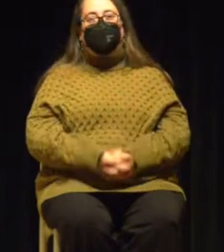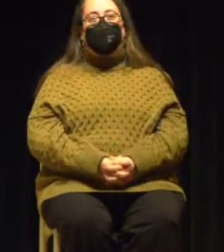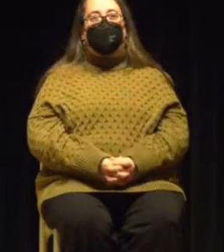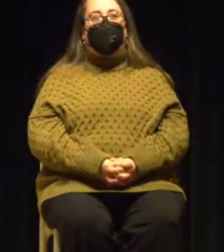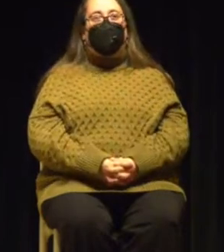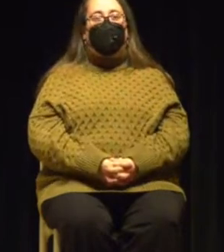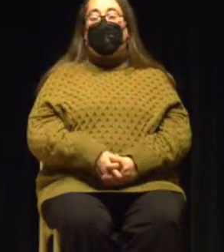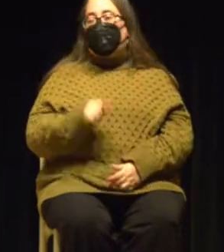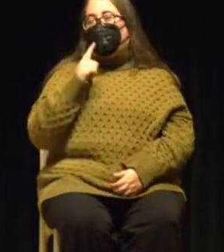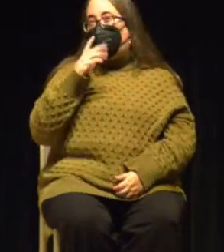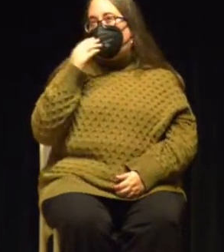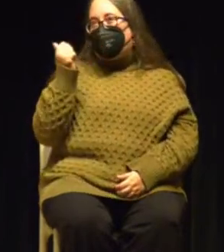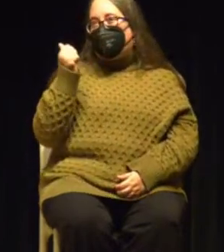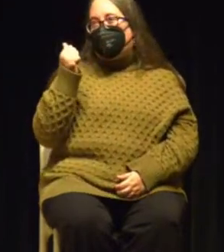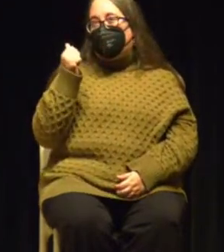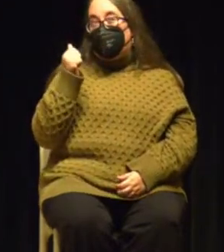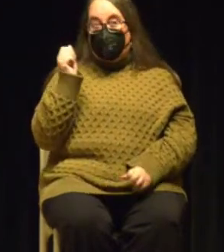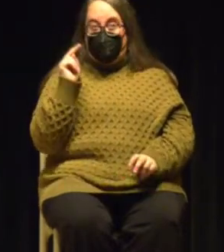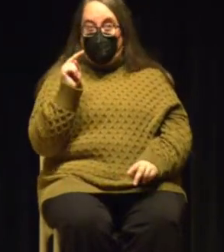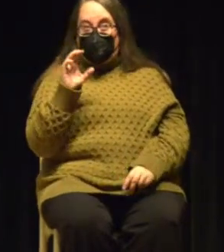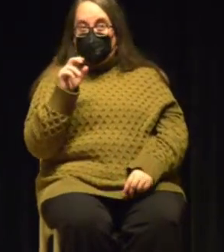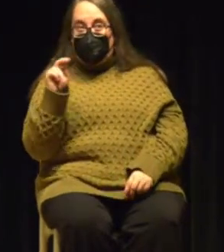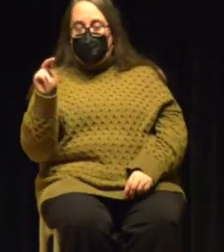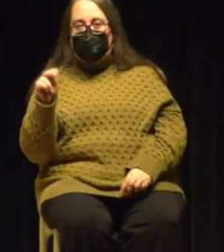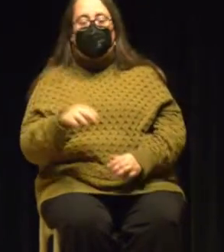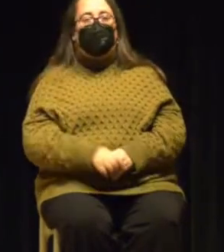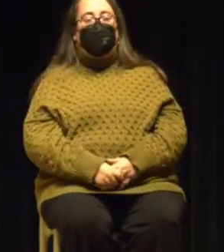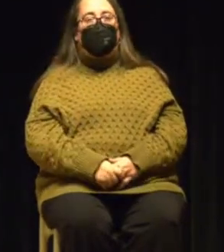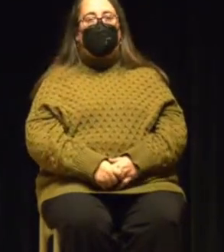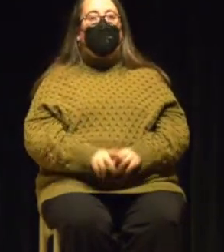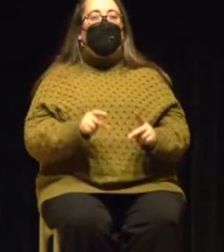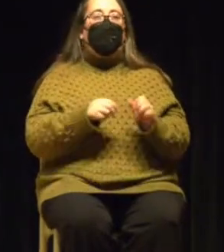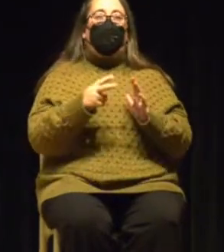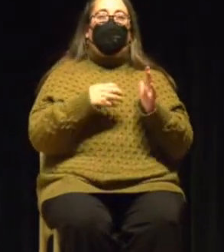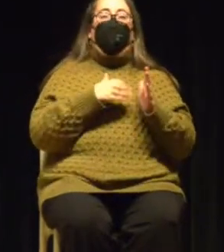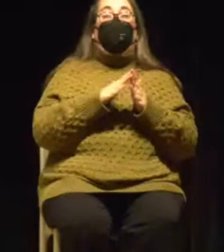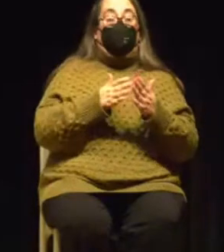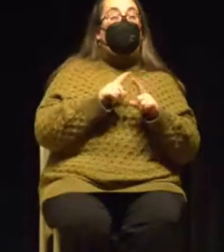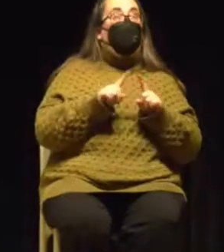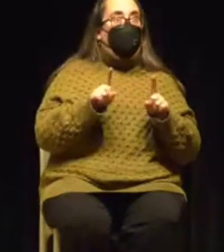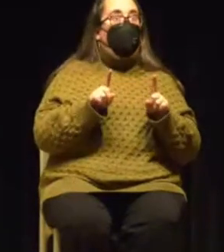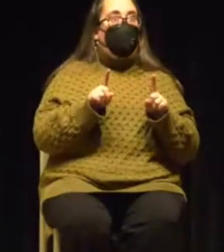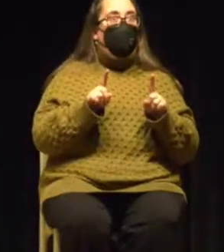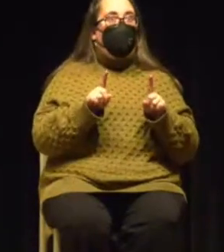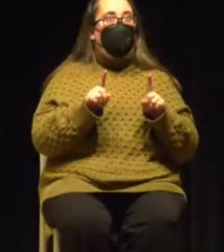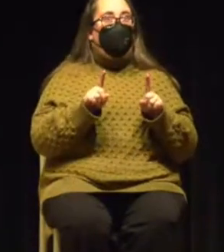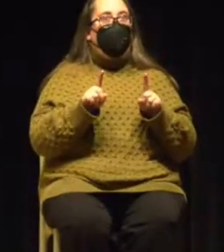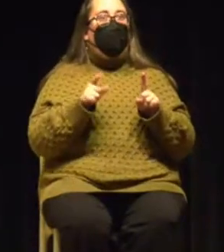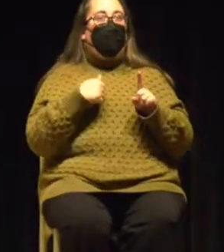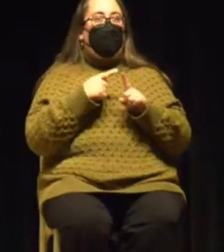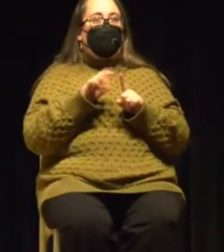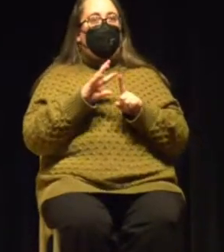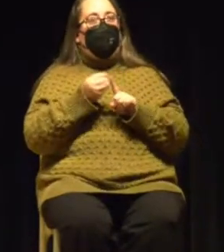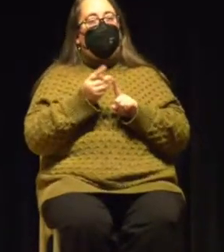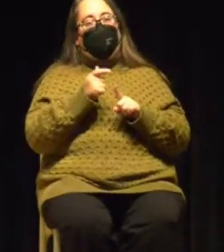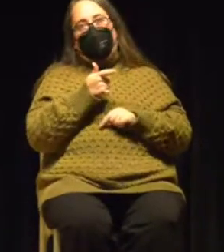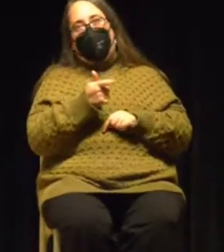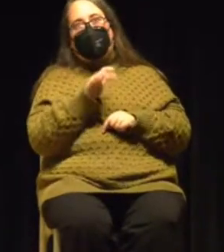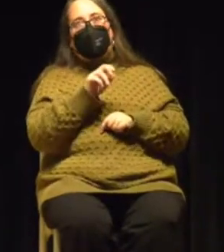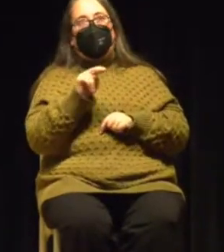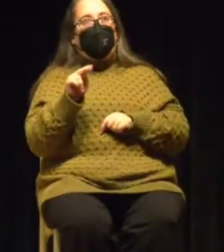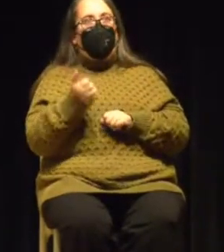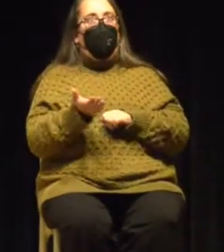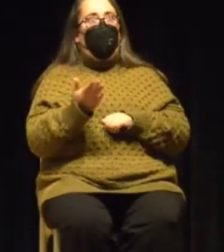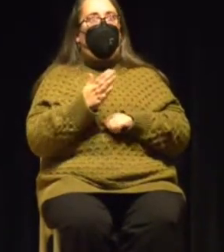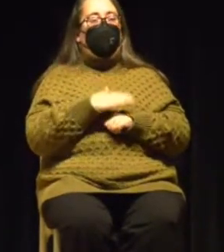It's really for the best. Do they watch CNN, though? Do they watch CNN? No one will read my books, but if I'm from a culture in which people watch CNN